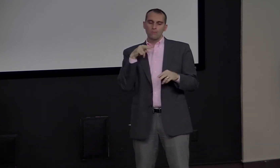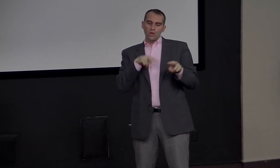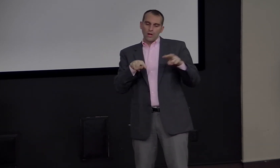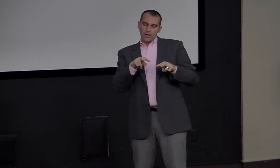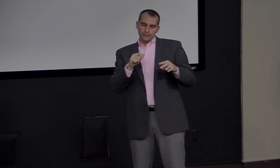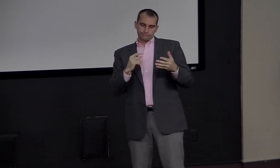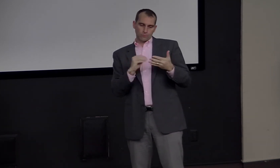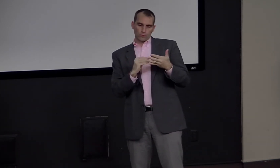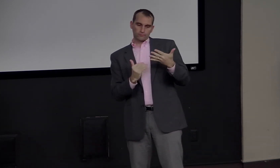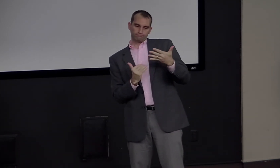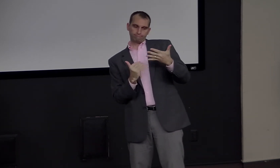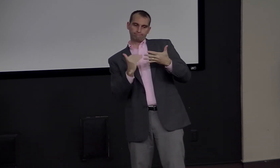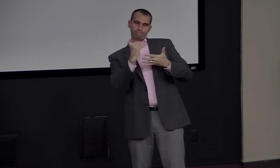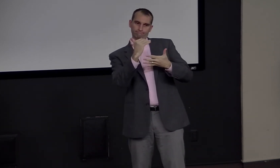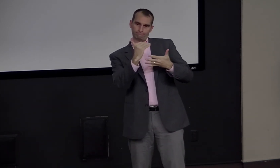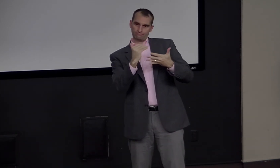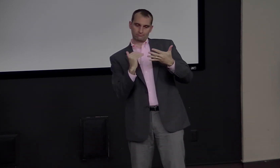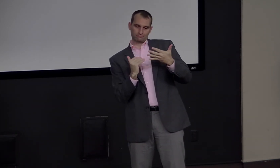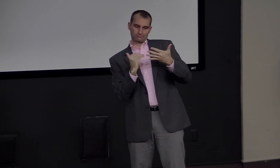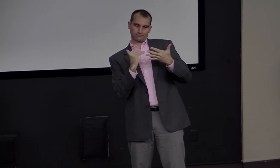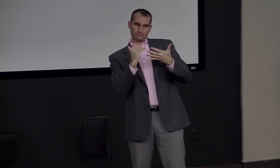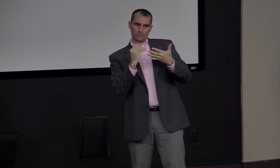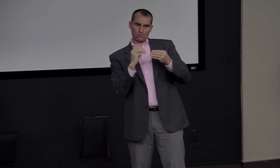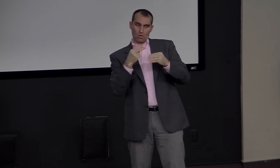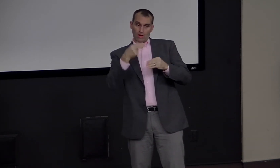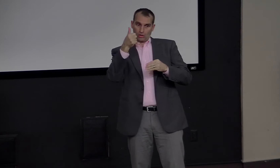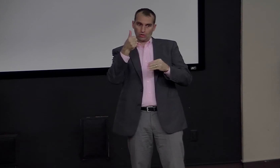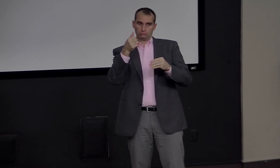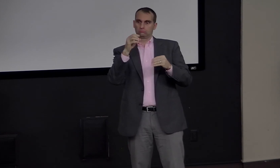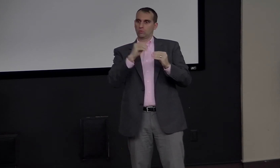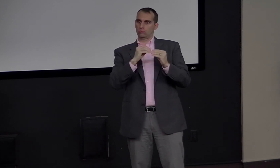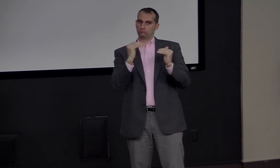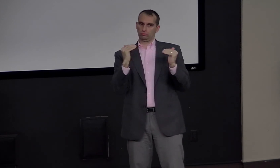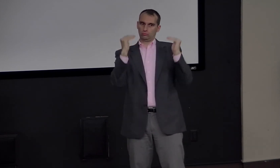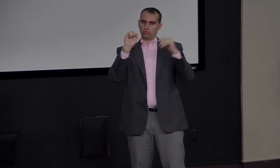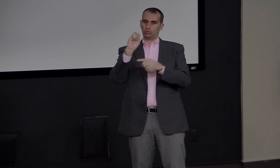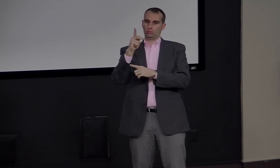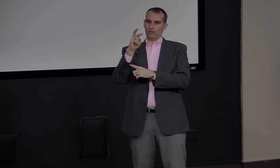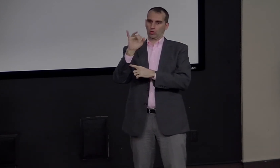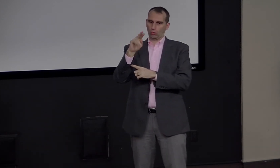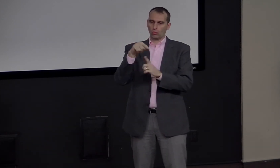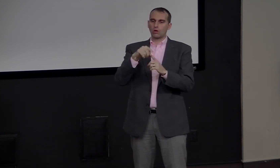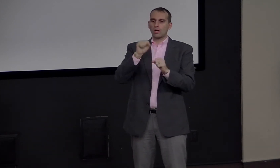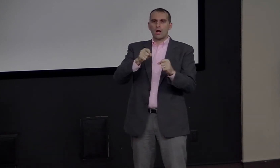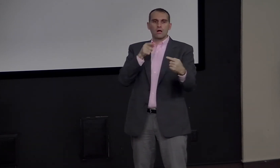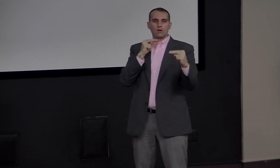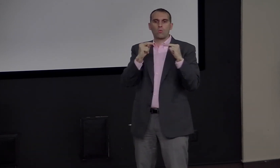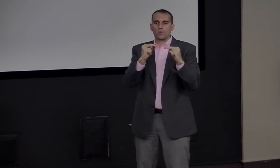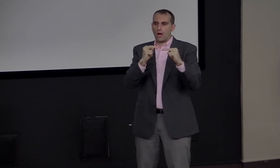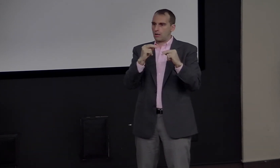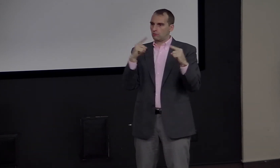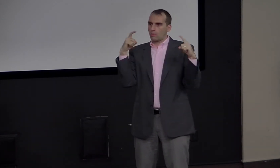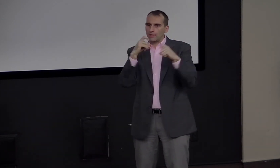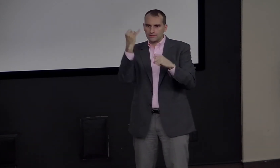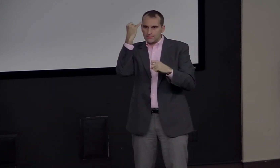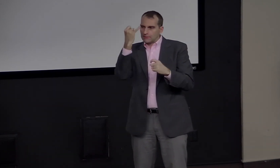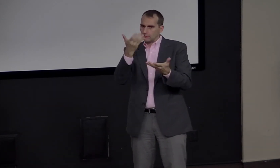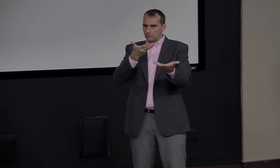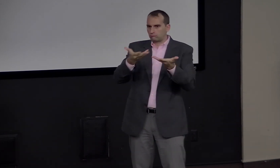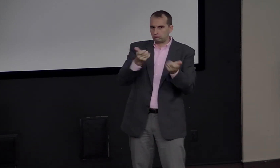to the ones we have here. And looking at those standards, we look at the higher ranked and more superior the